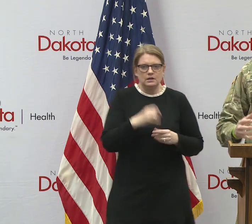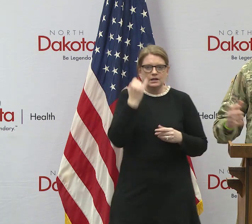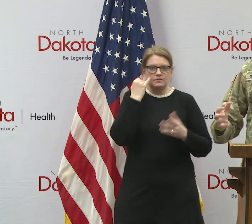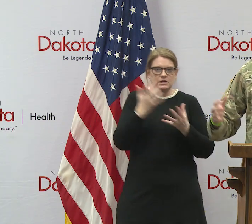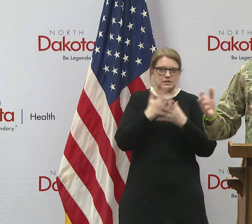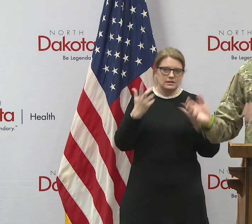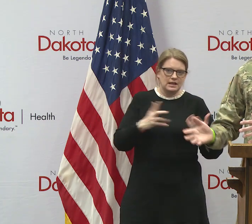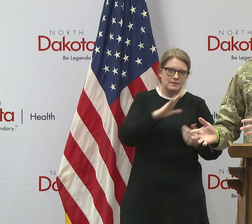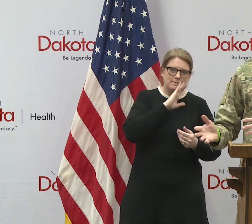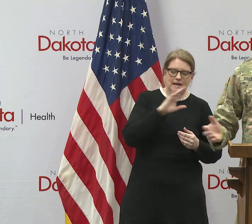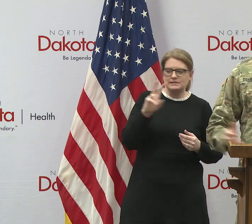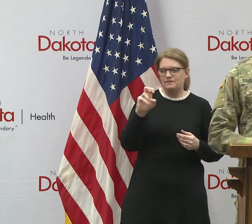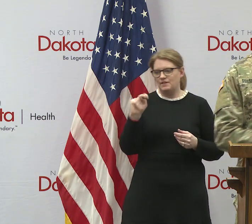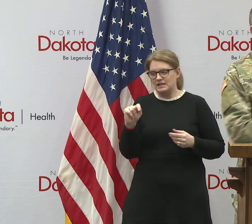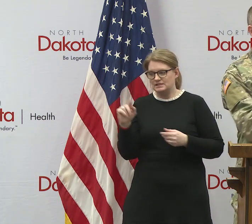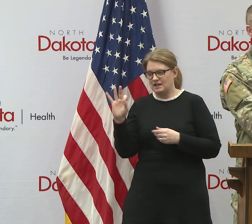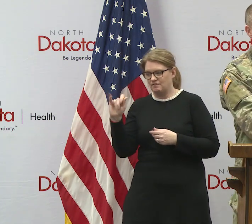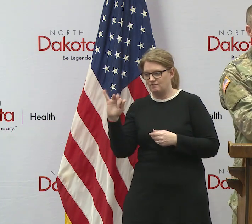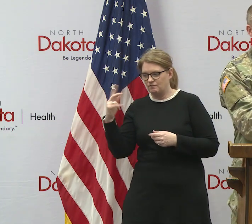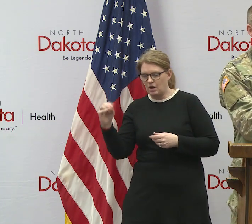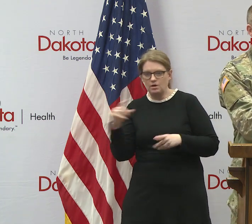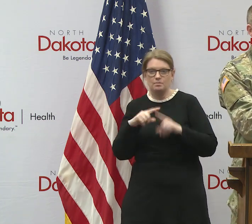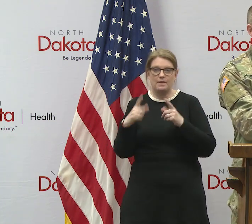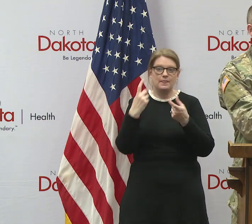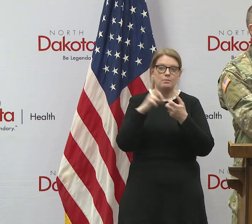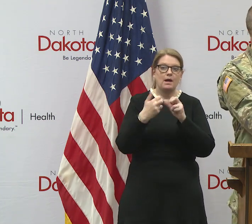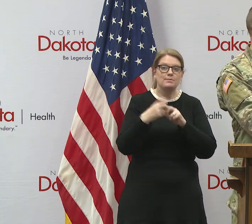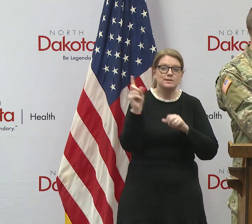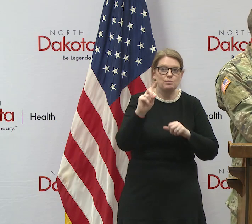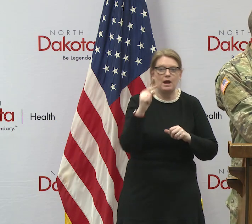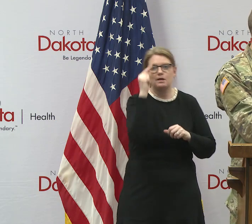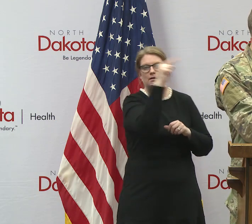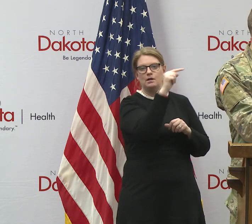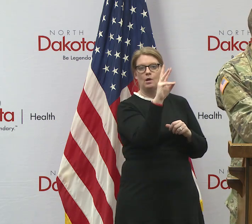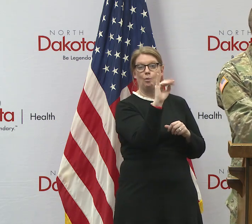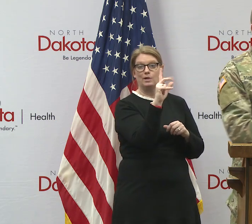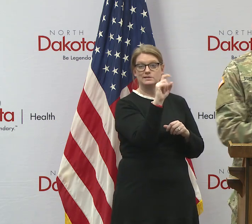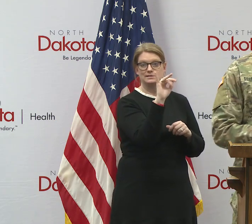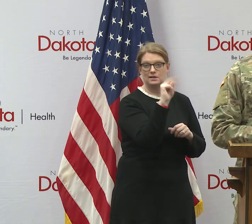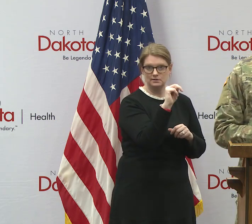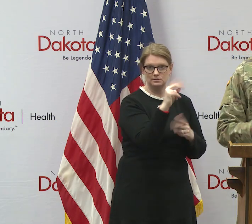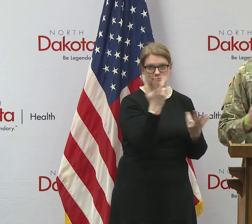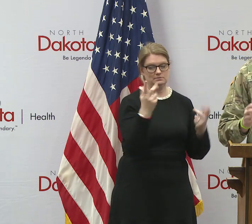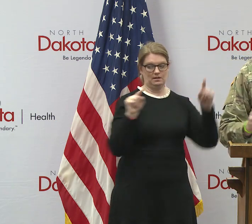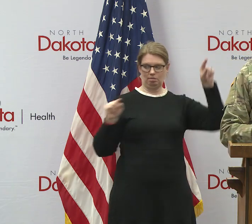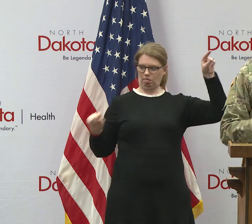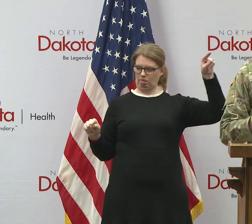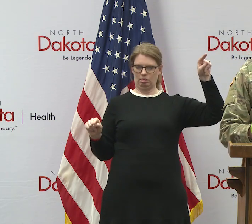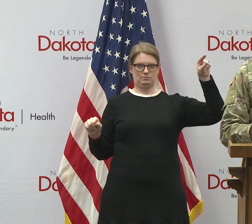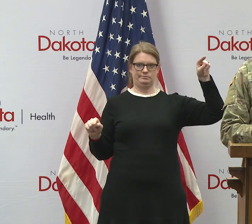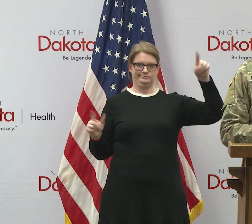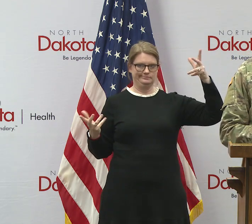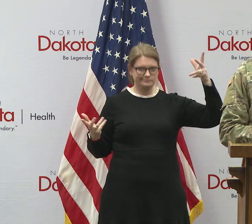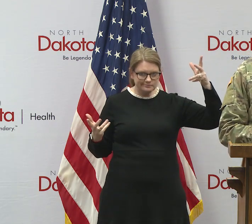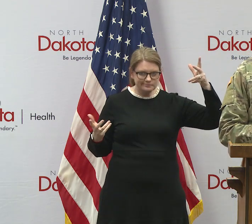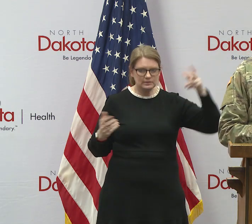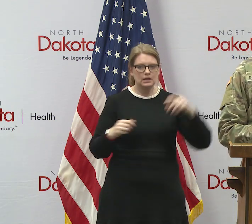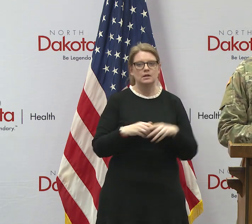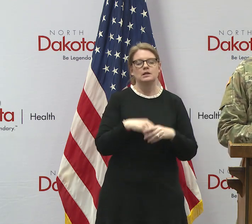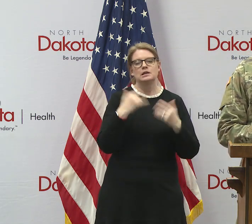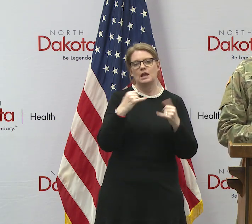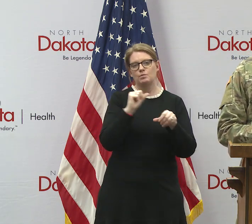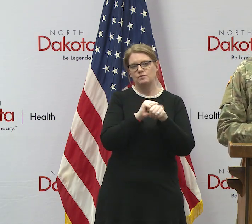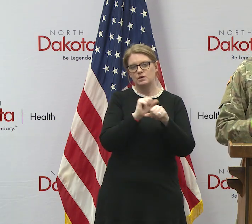lot of beds and ventilators in Fargo, but the problem's in Williston. We got to stay ahead of that. And to do that, we've worked already on